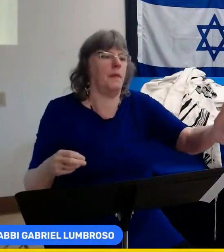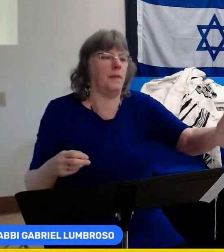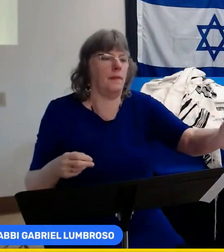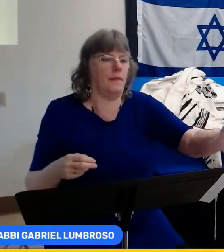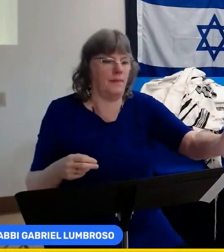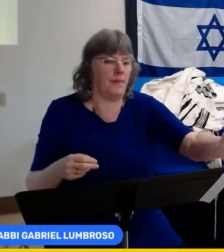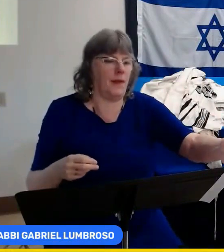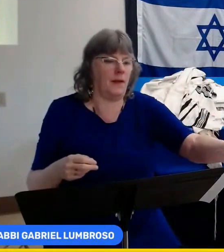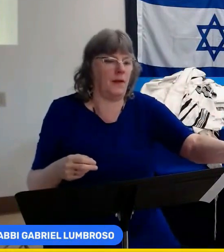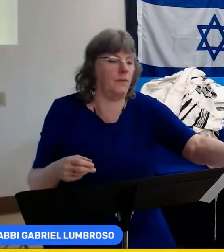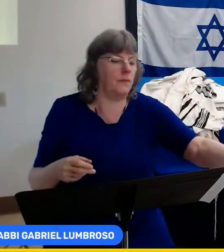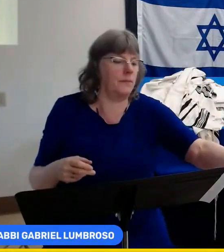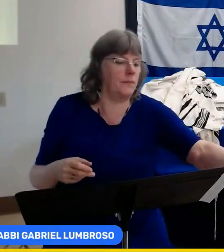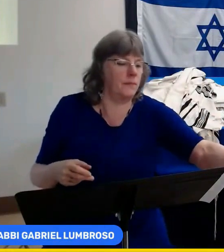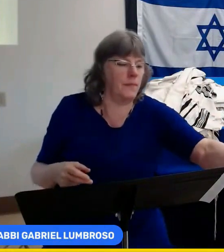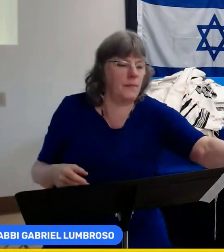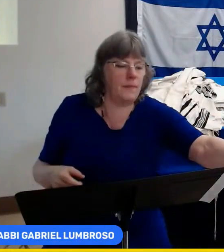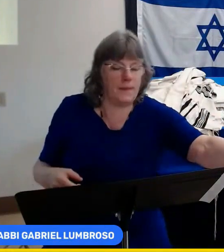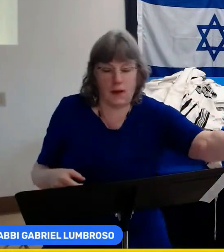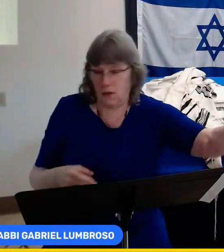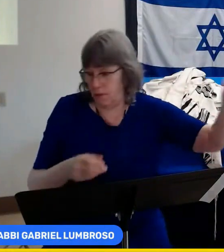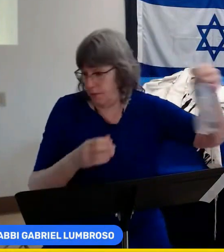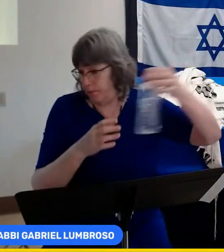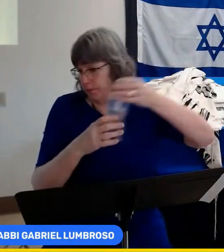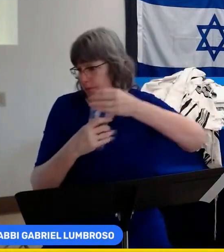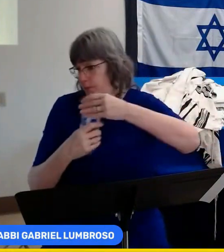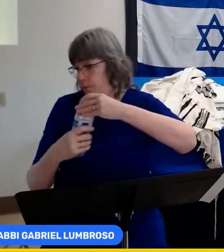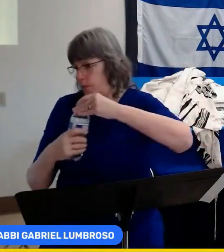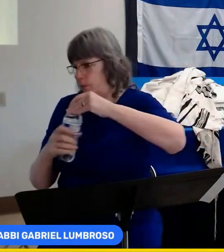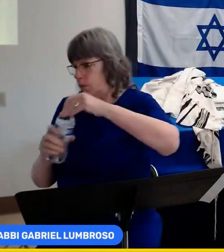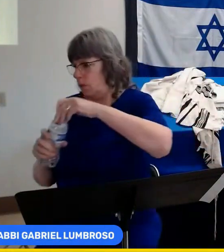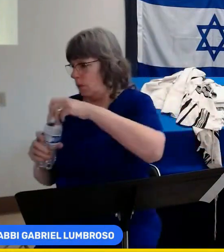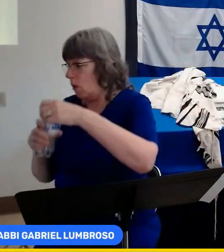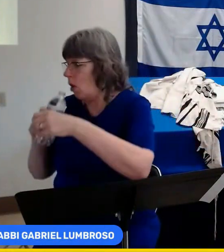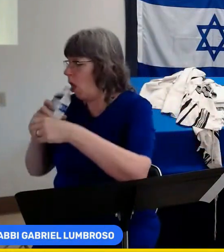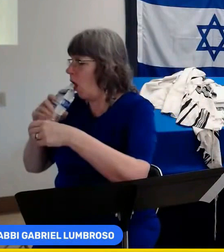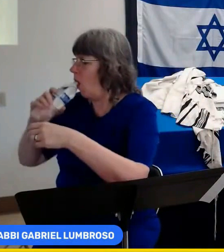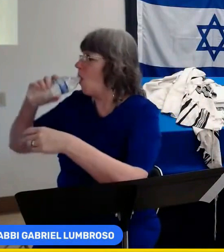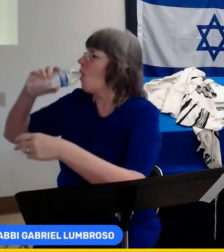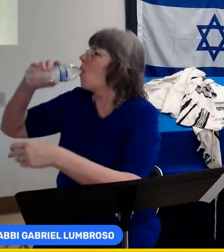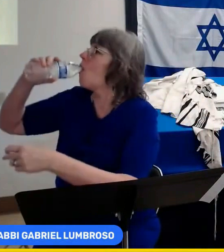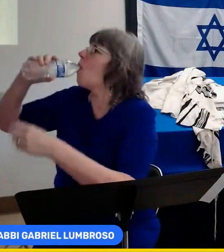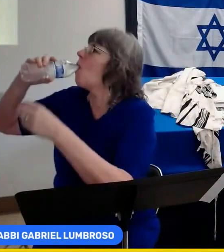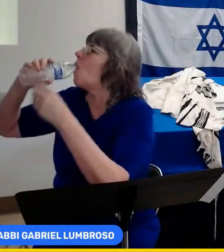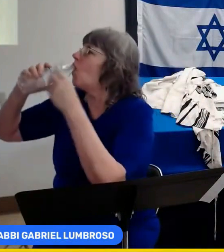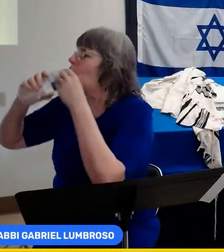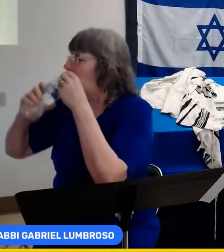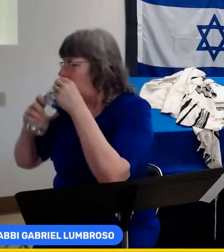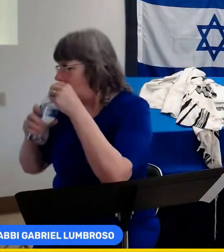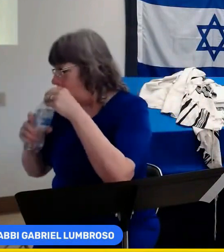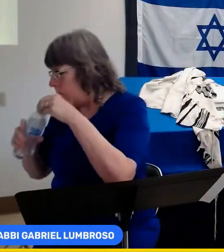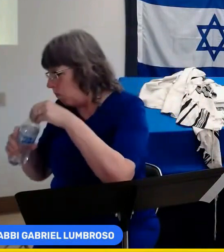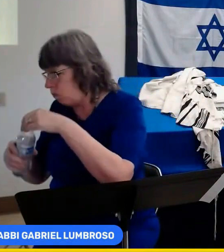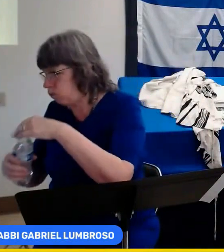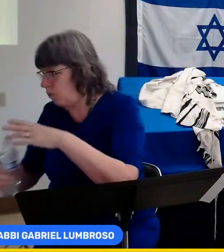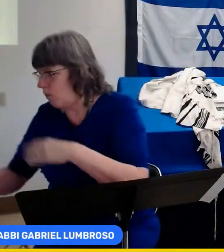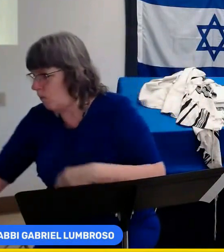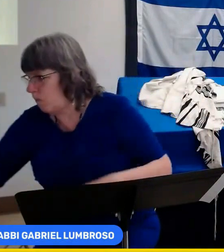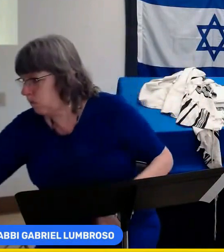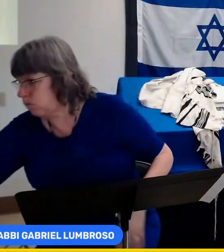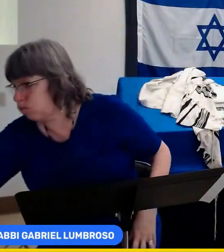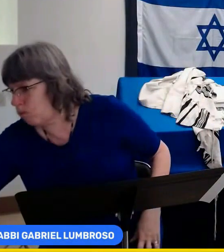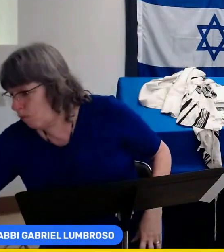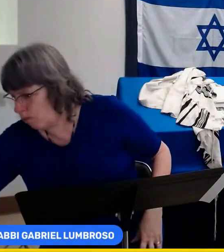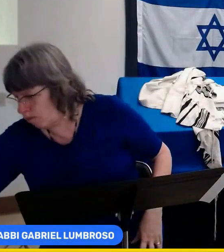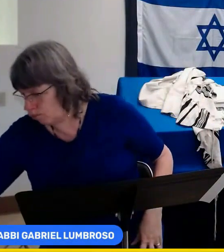They could have arrived in Canaan in less than 2 weeks from Goshen to... They had done it before the death of Jacob when